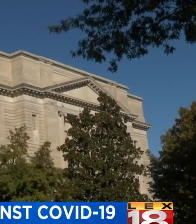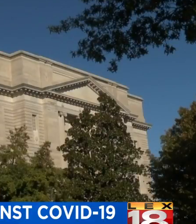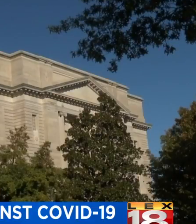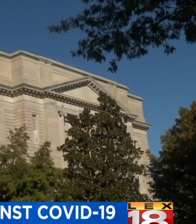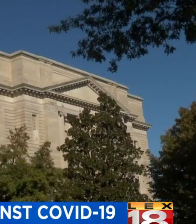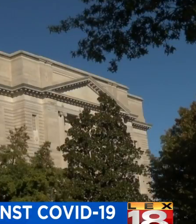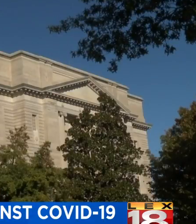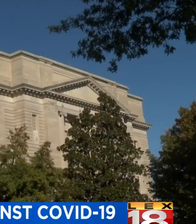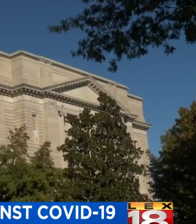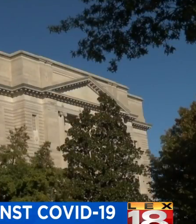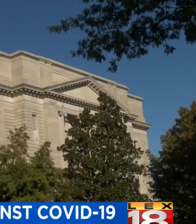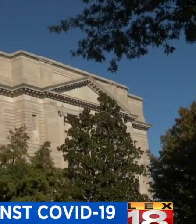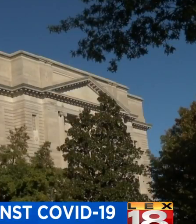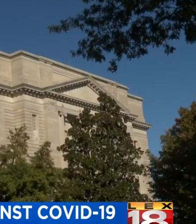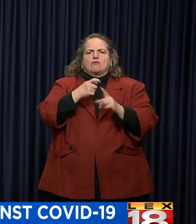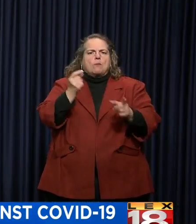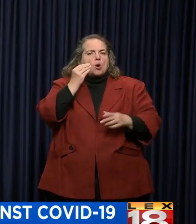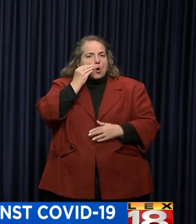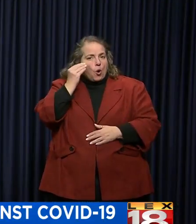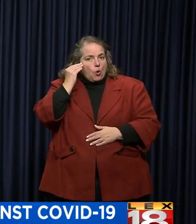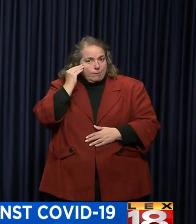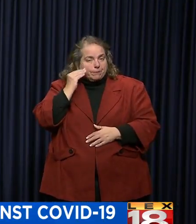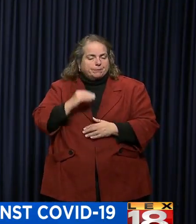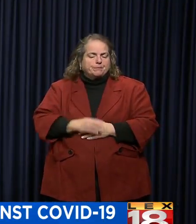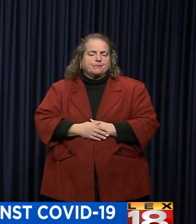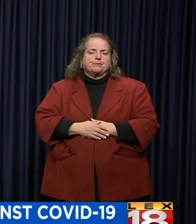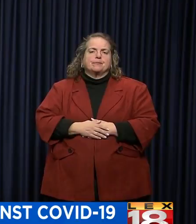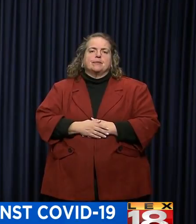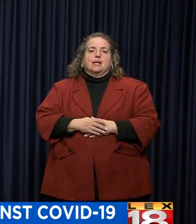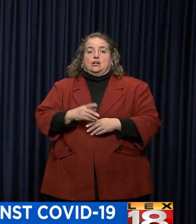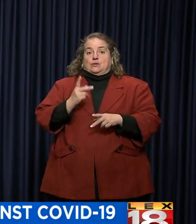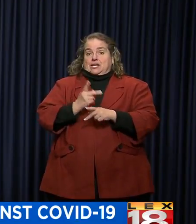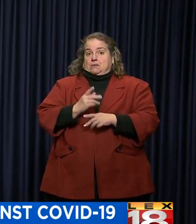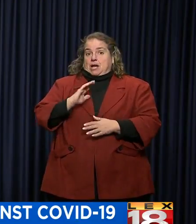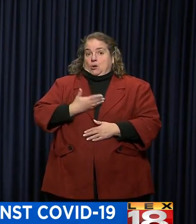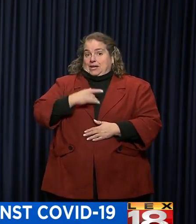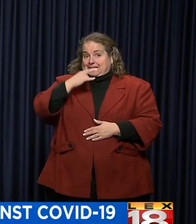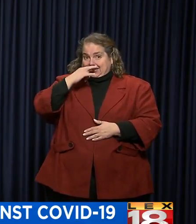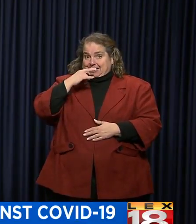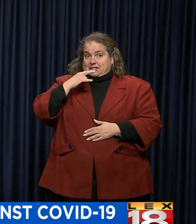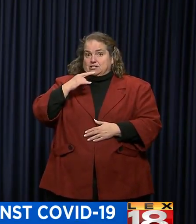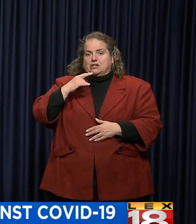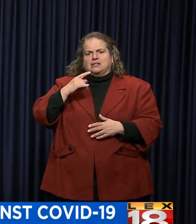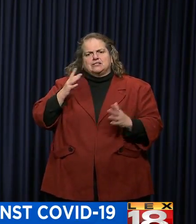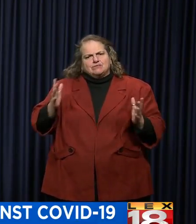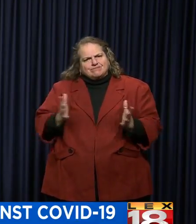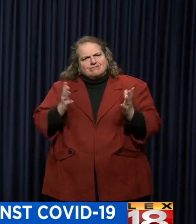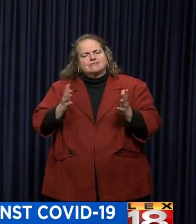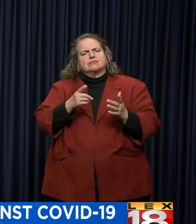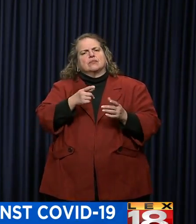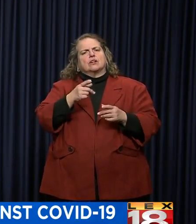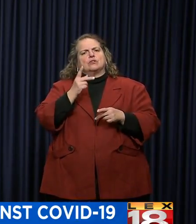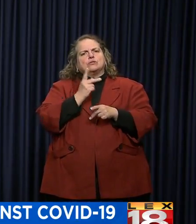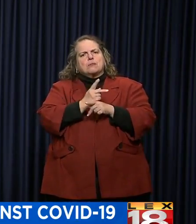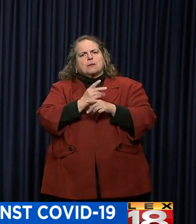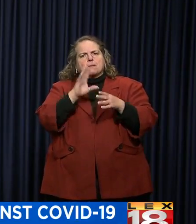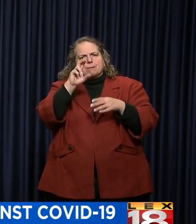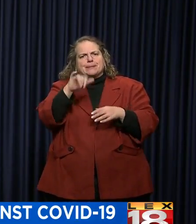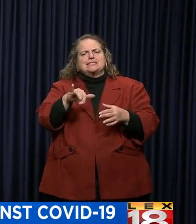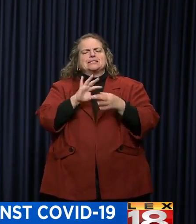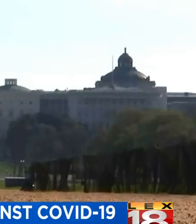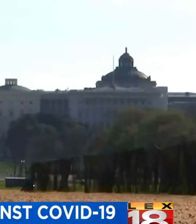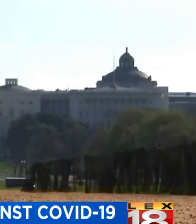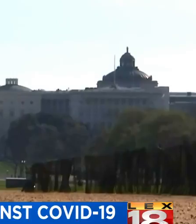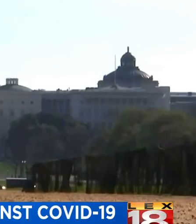will continue. The governor says he understands that these changes will disrupt daily lives. In another step, Beshear had a conference call with